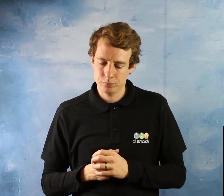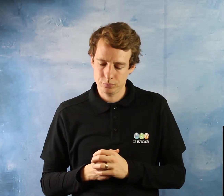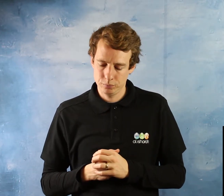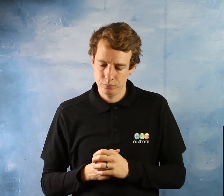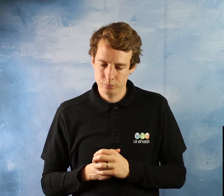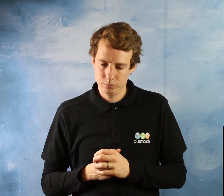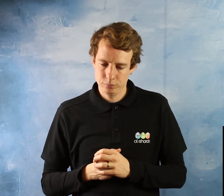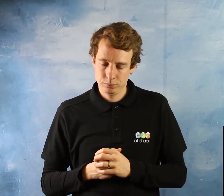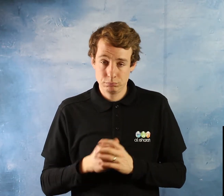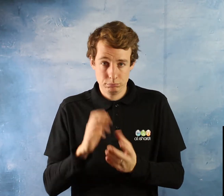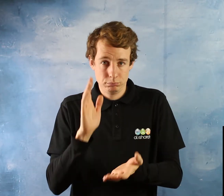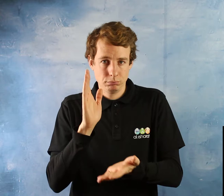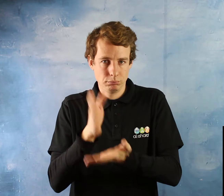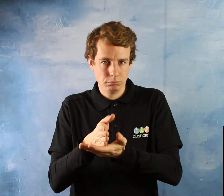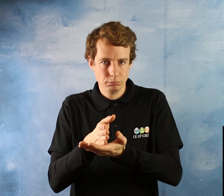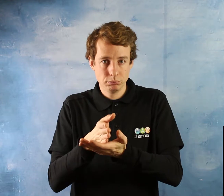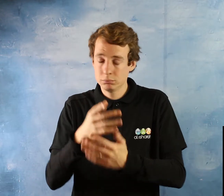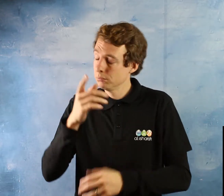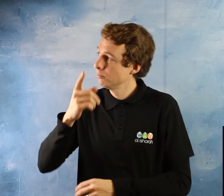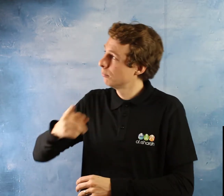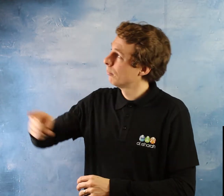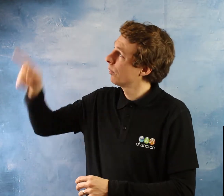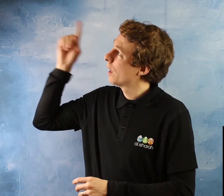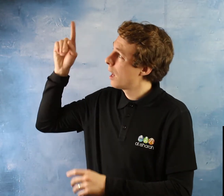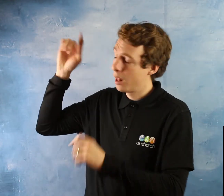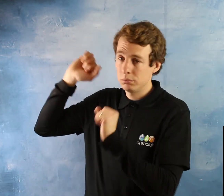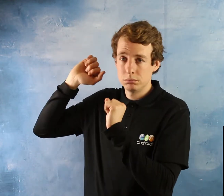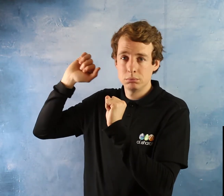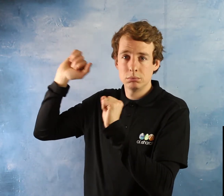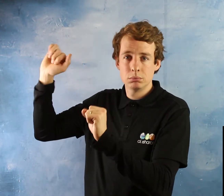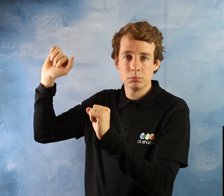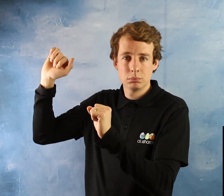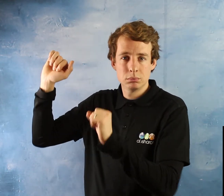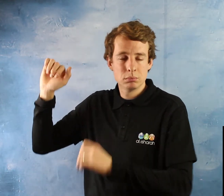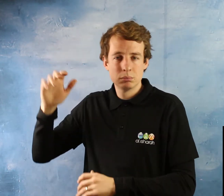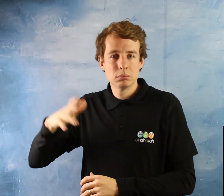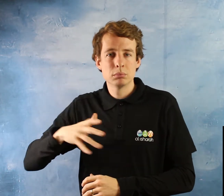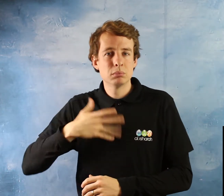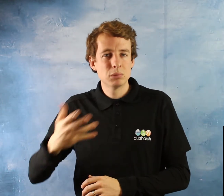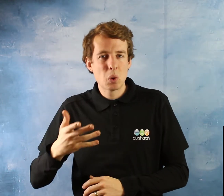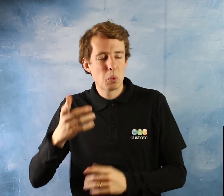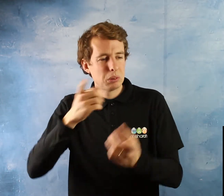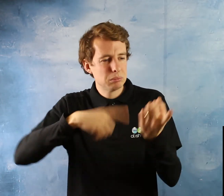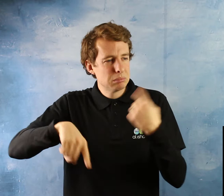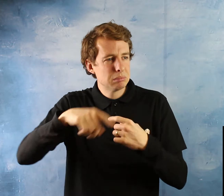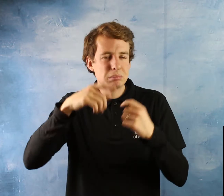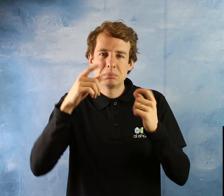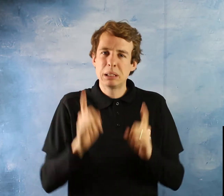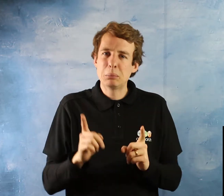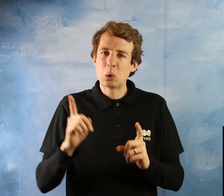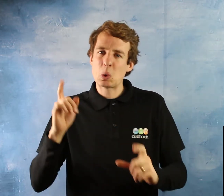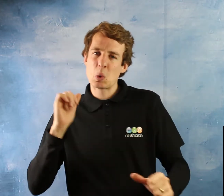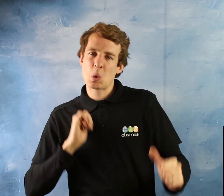fakhur. Indeed, Allah does not like everyone self-deluded and